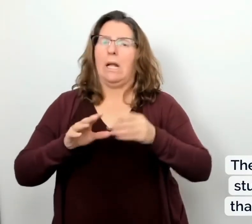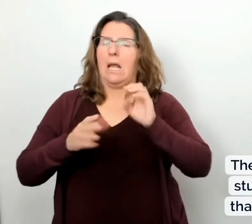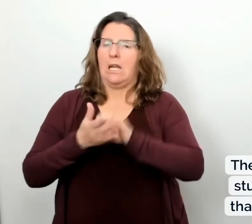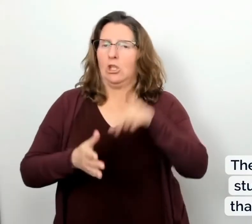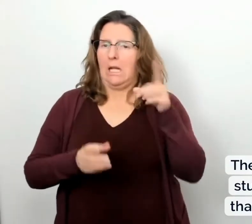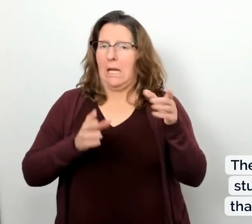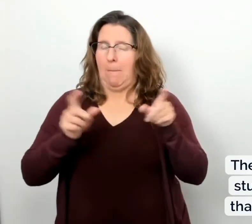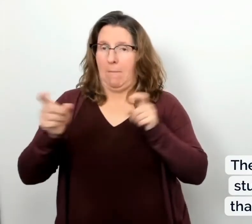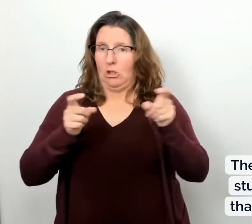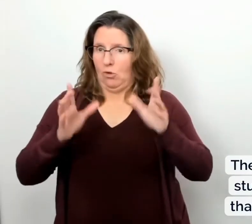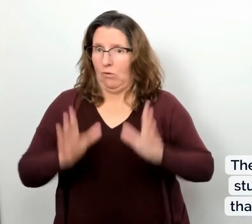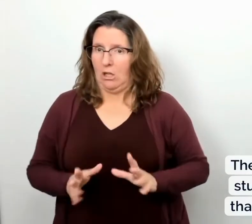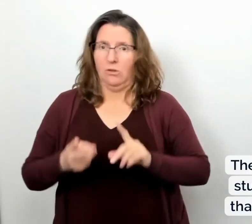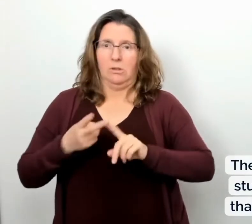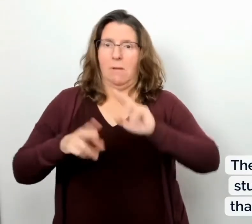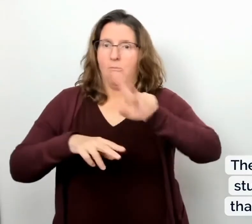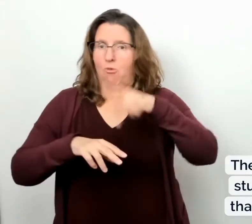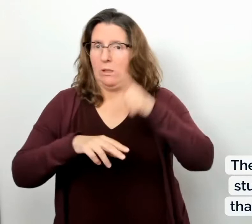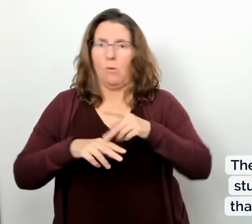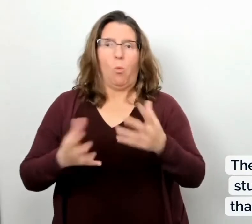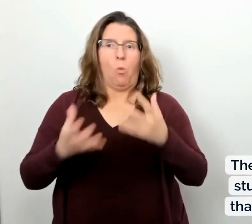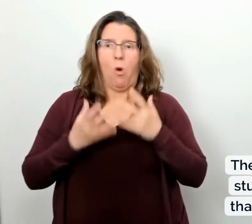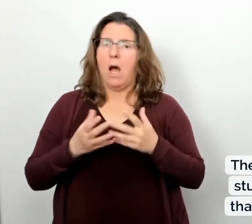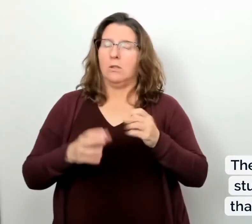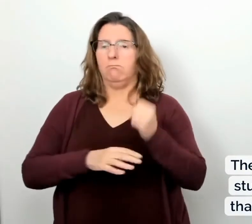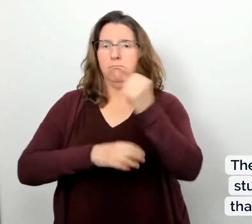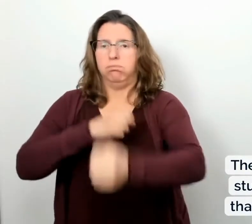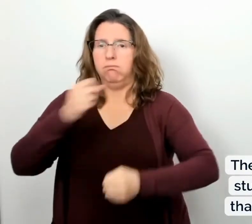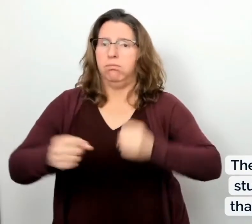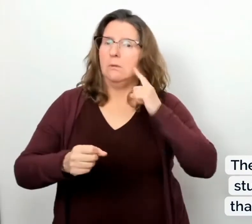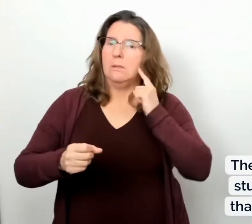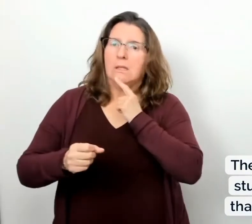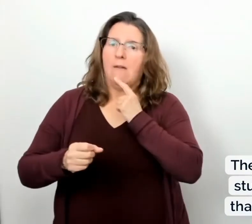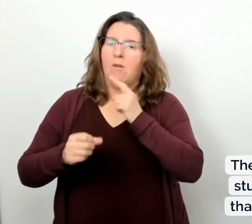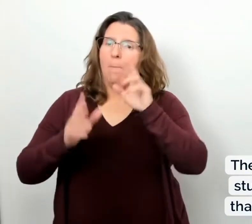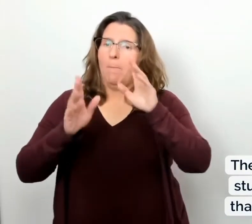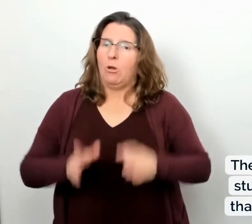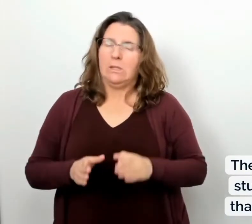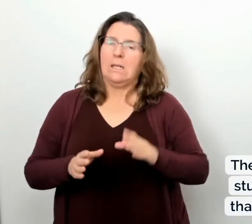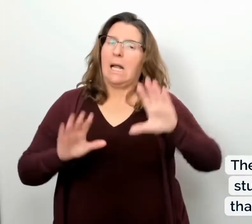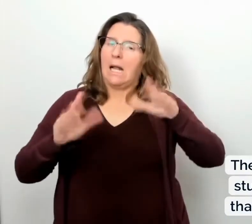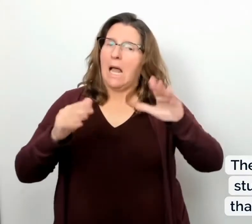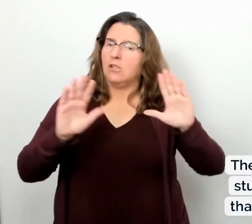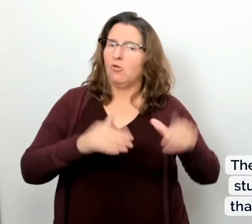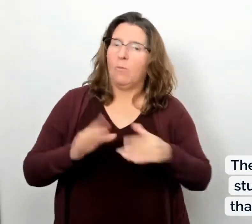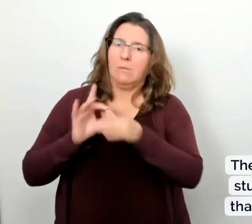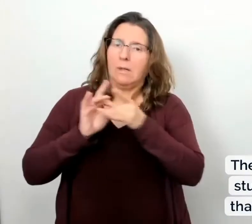challenges. Unfortunately, school administrators, principals, and other decision makers so often choose to put deaf students